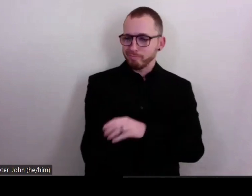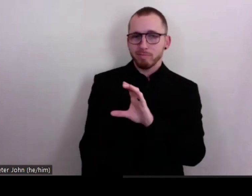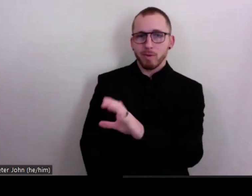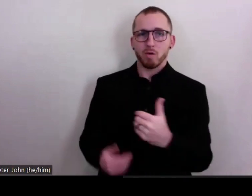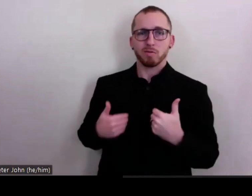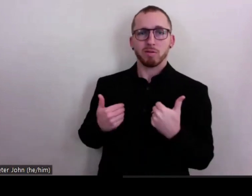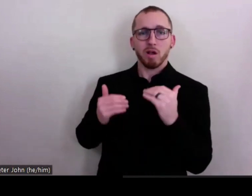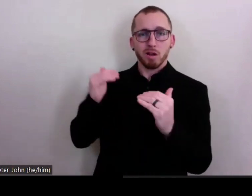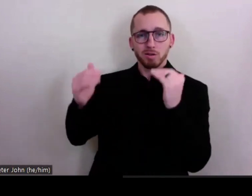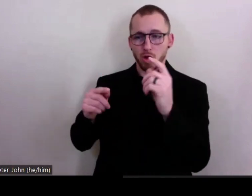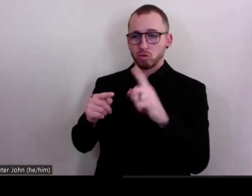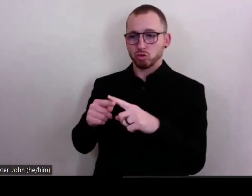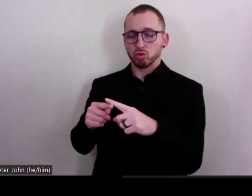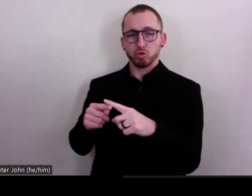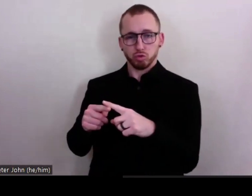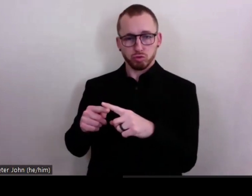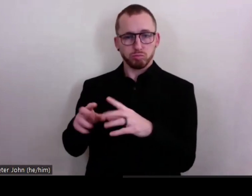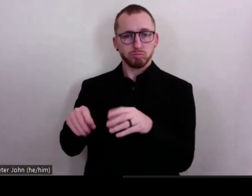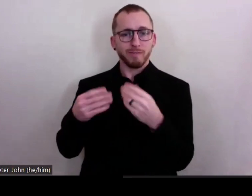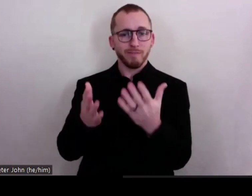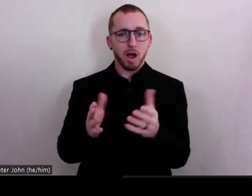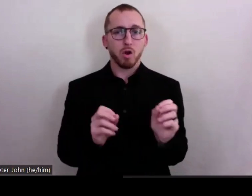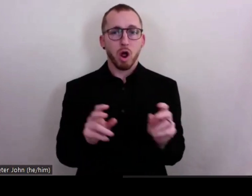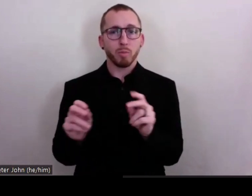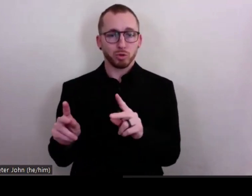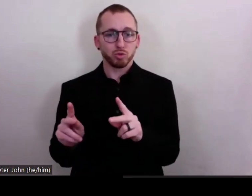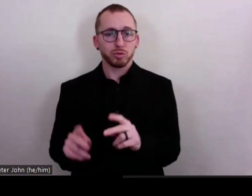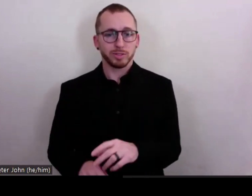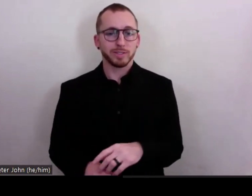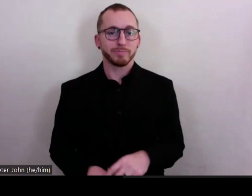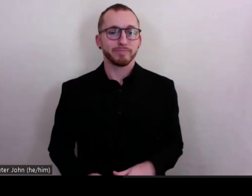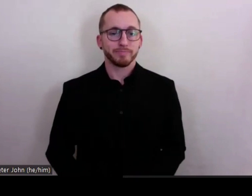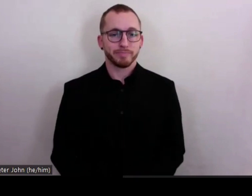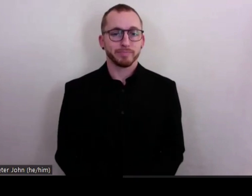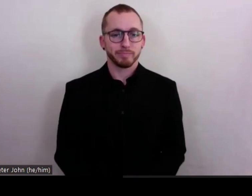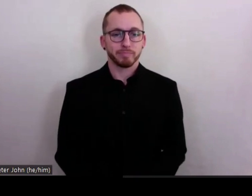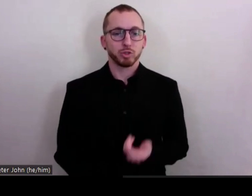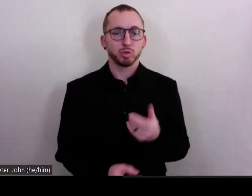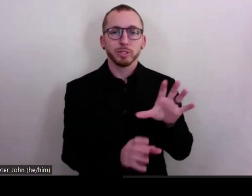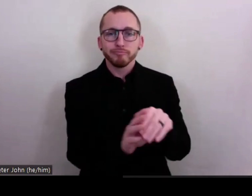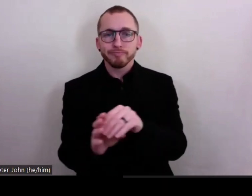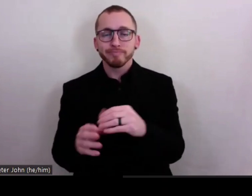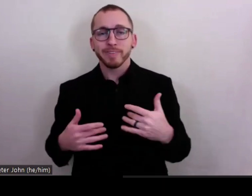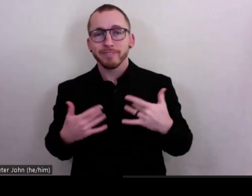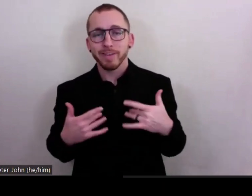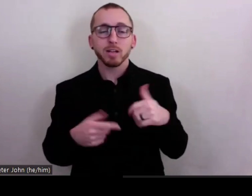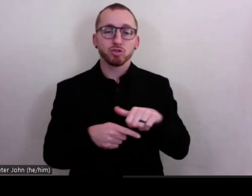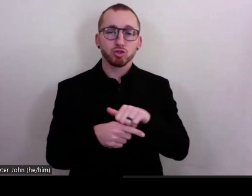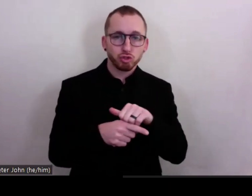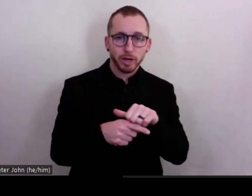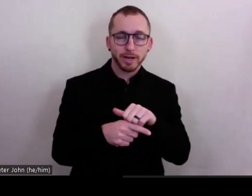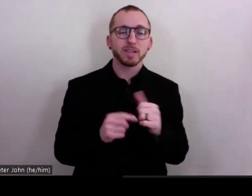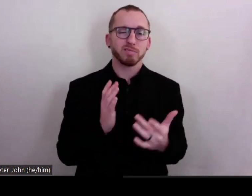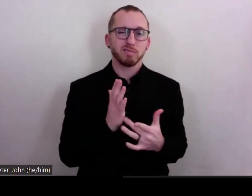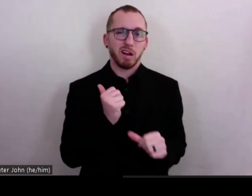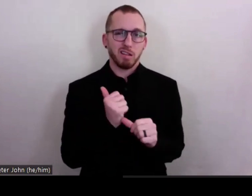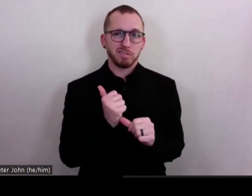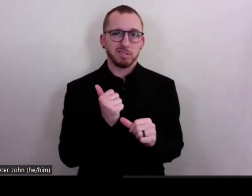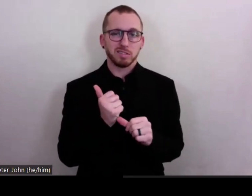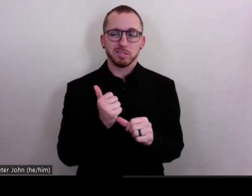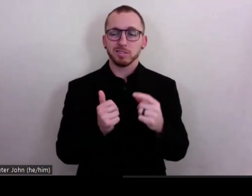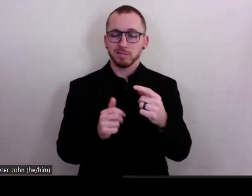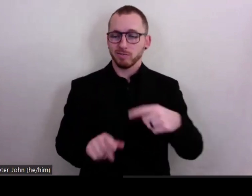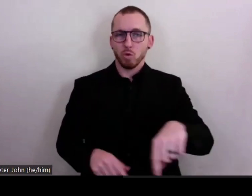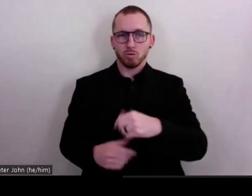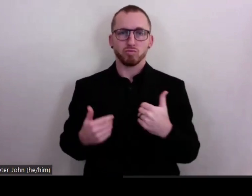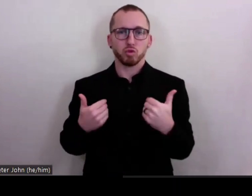development opportunities, events, and trainings, develop and coordinate tailored trainings and technical assistance to youth serving programs,